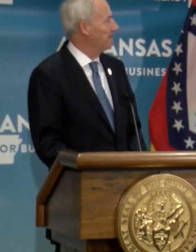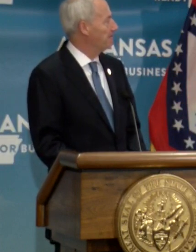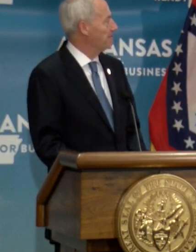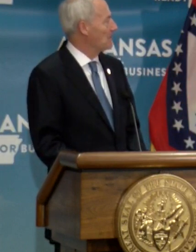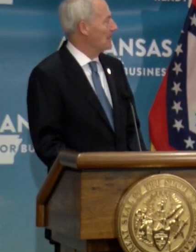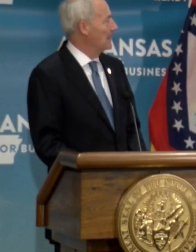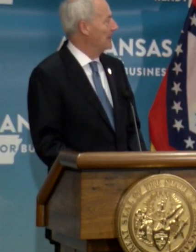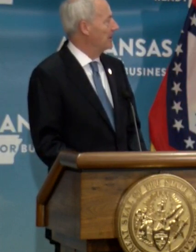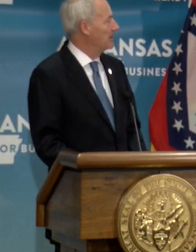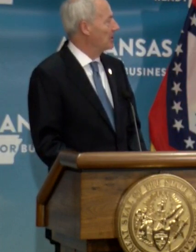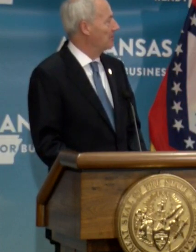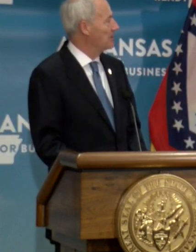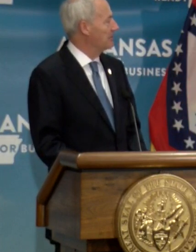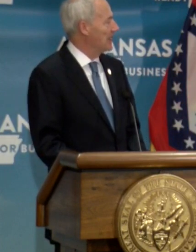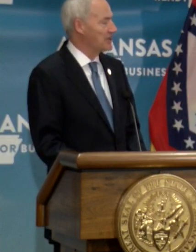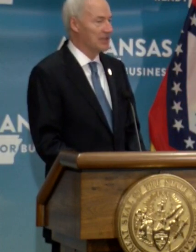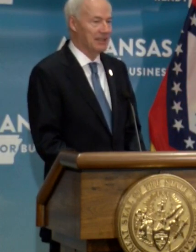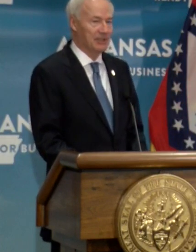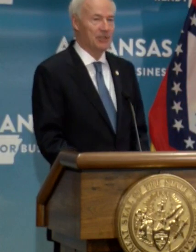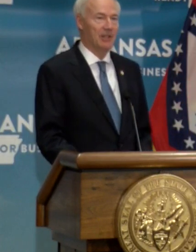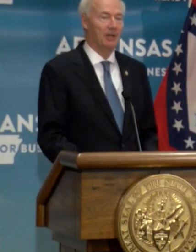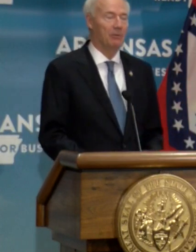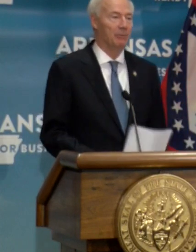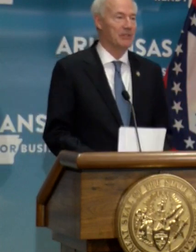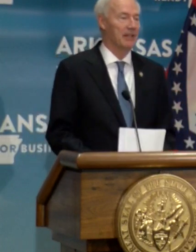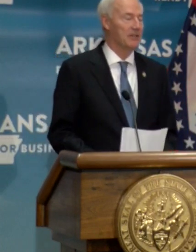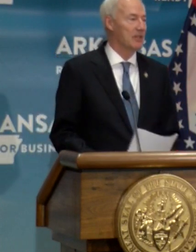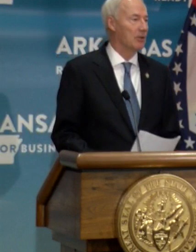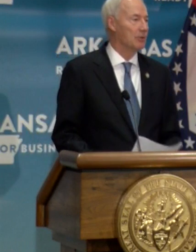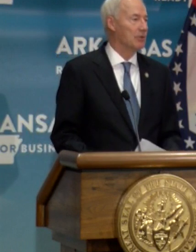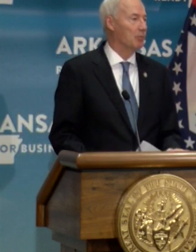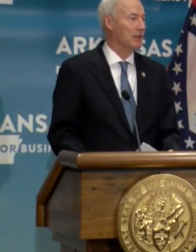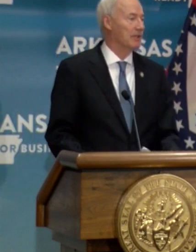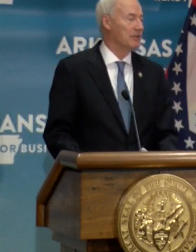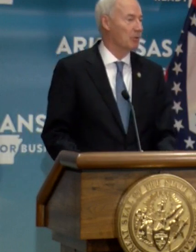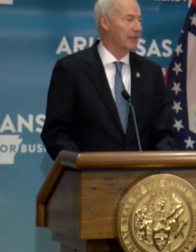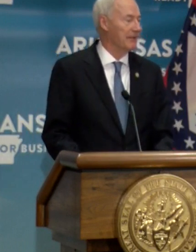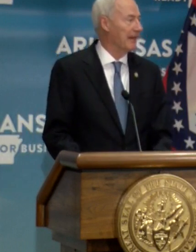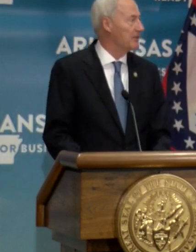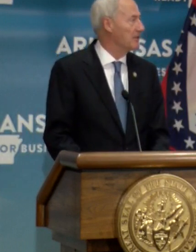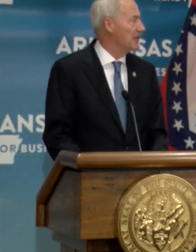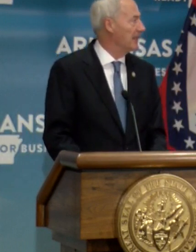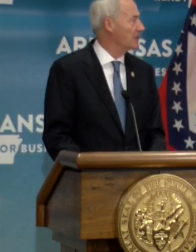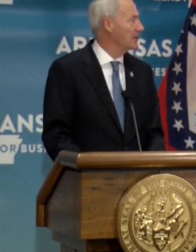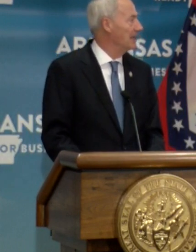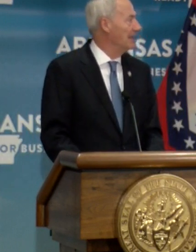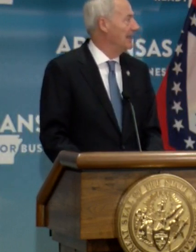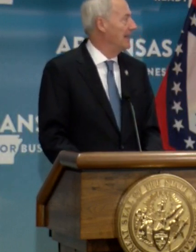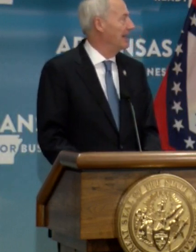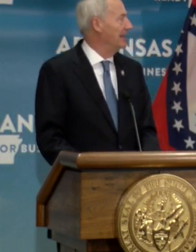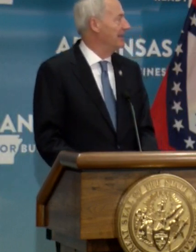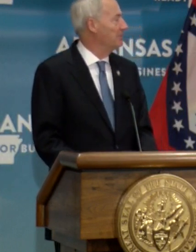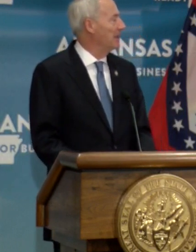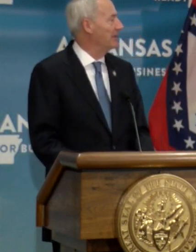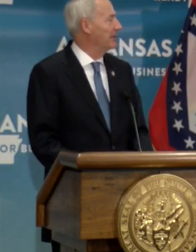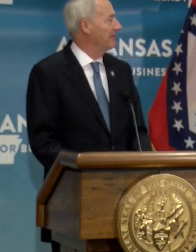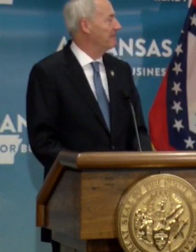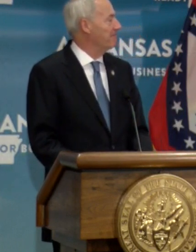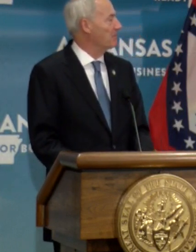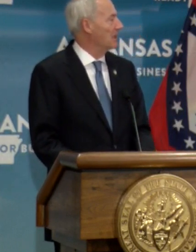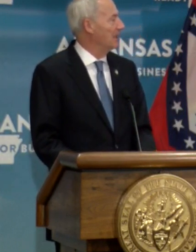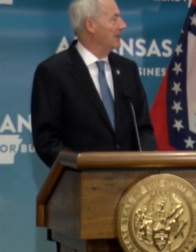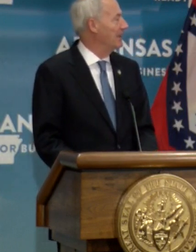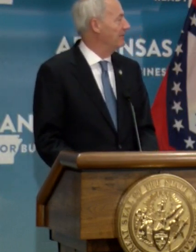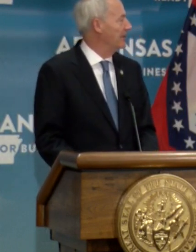bit. And then in terms of testing, as you know, we set as a goal to do 120,000 tests in the month